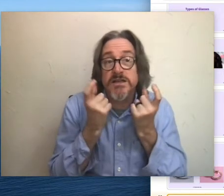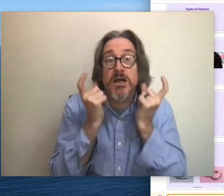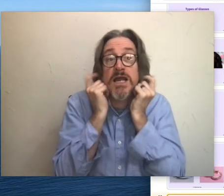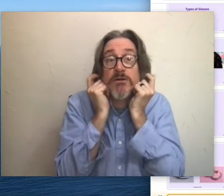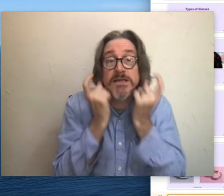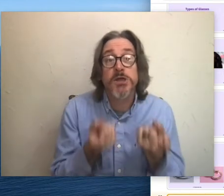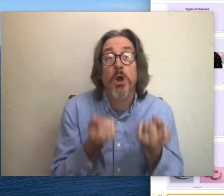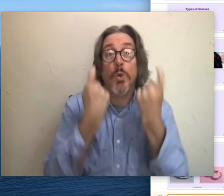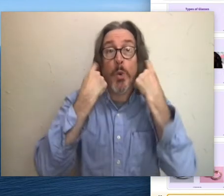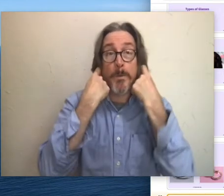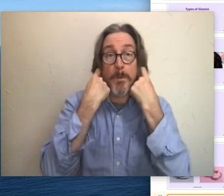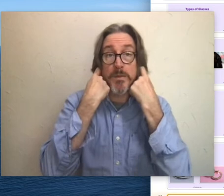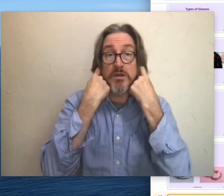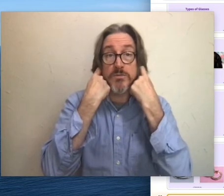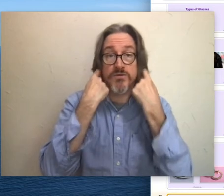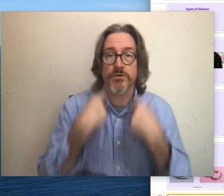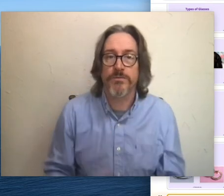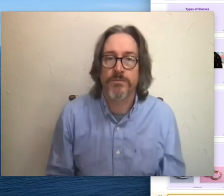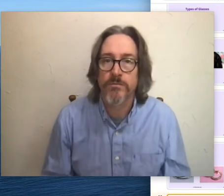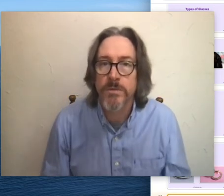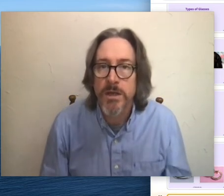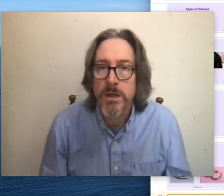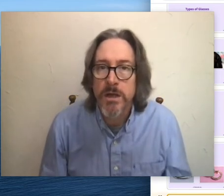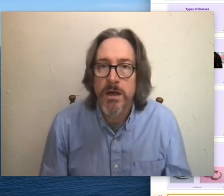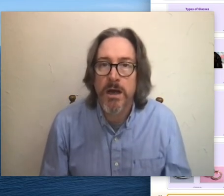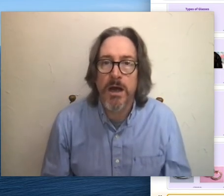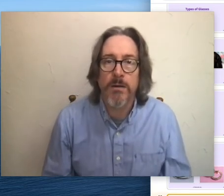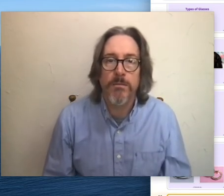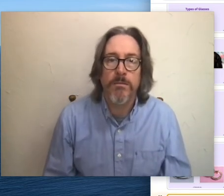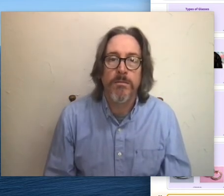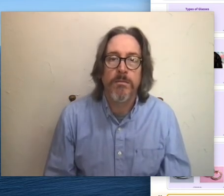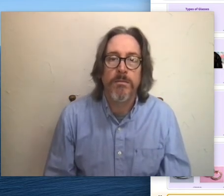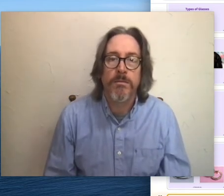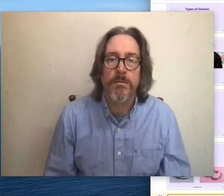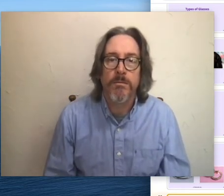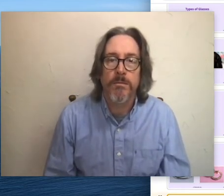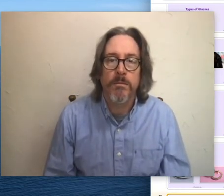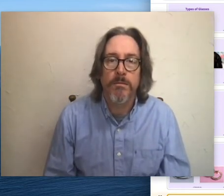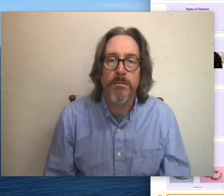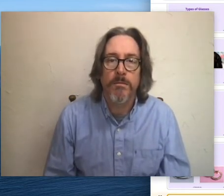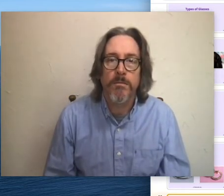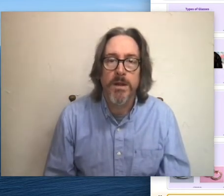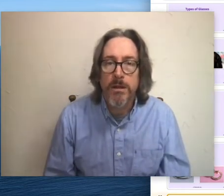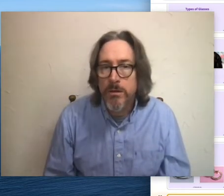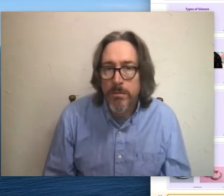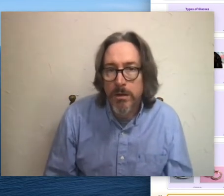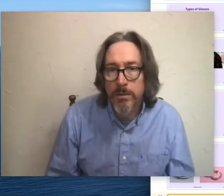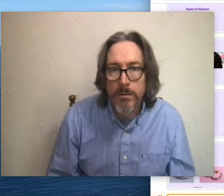earrings that loop through, um,